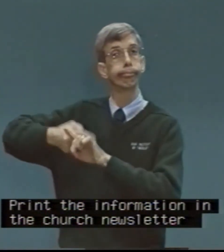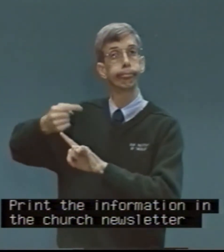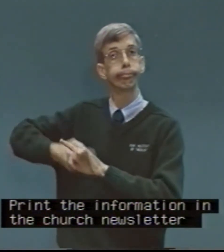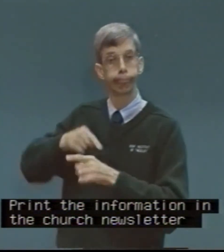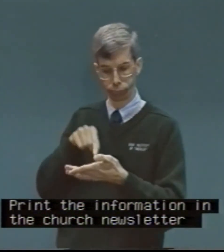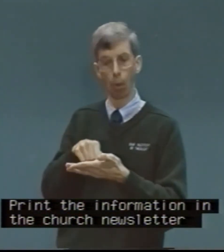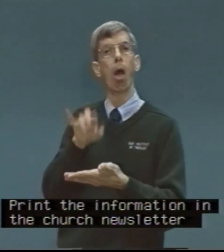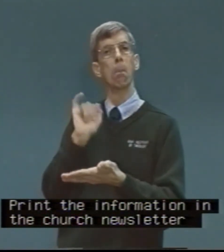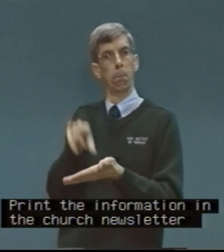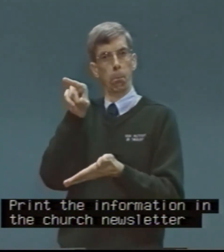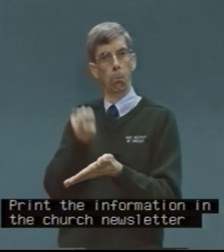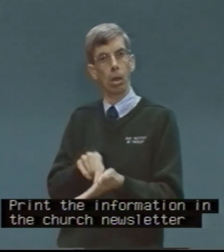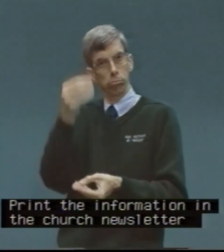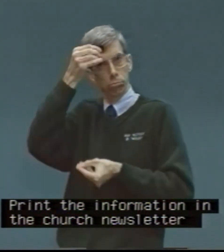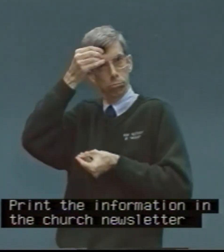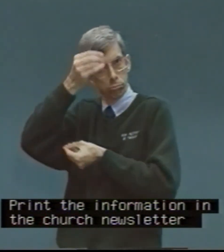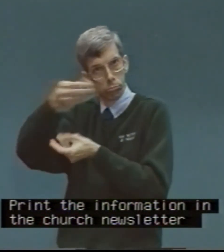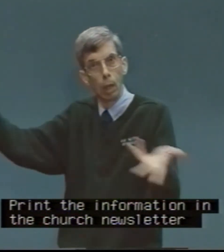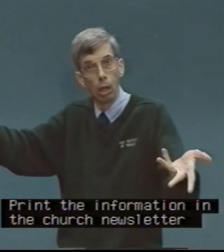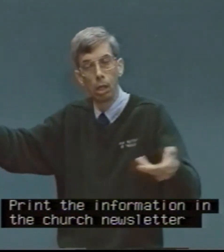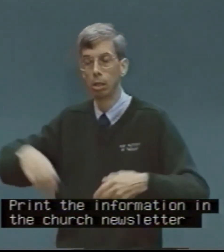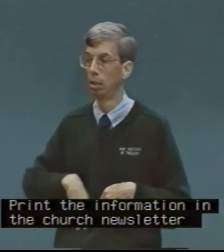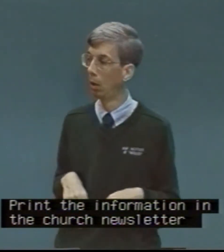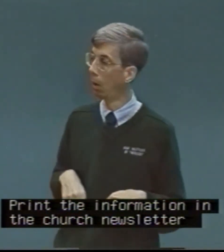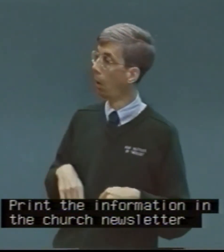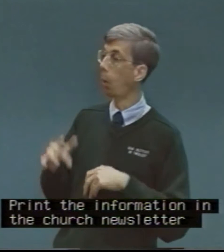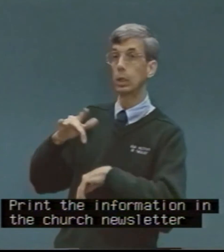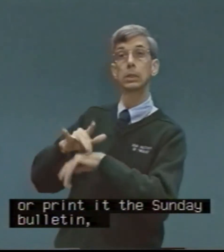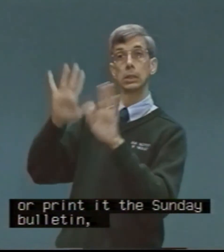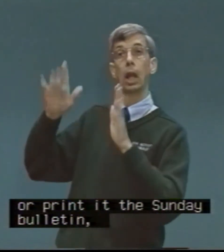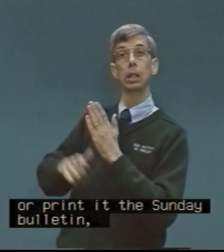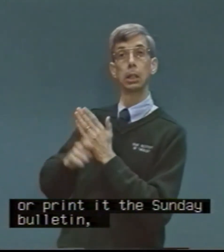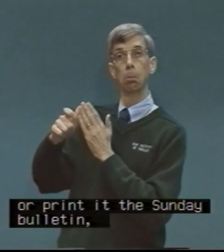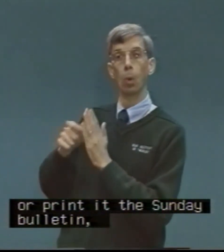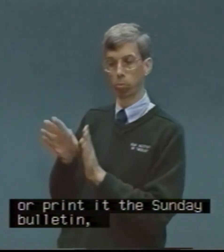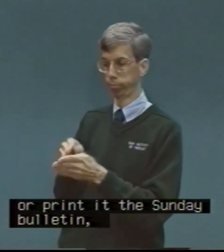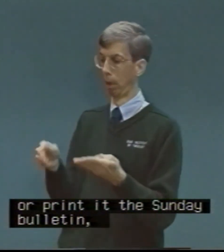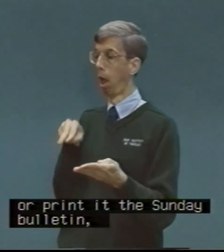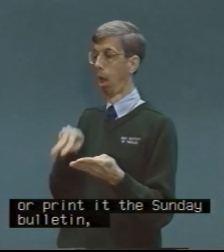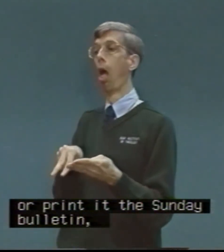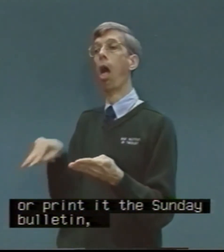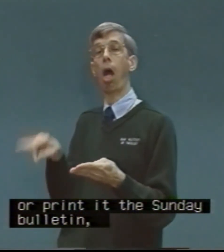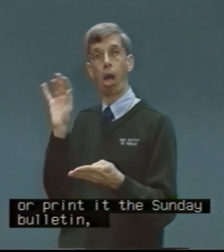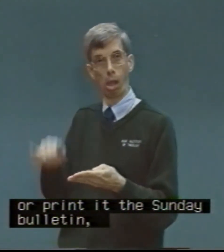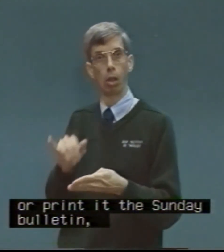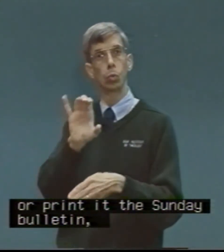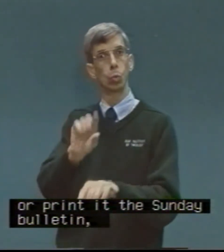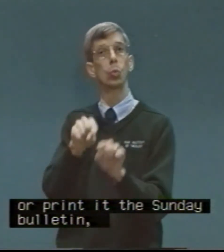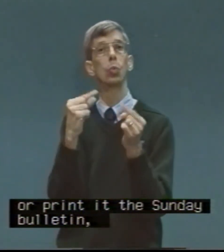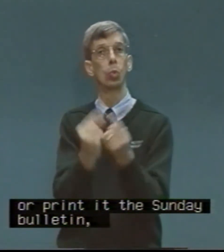Print the information in the church newsletter, or print it on the Sunday Bulletin.